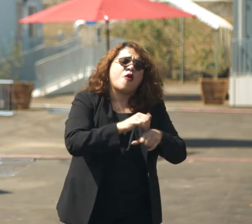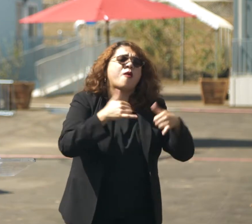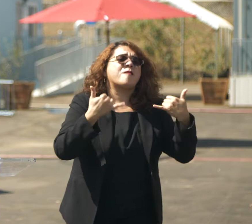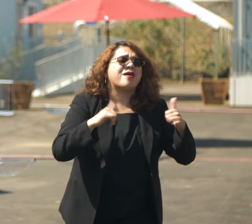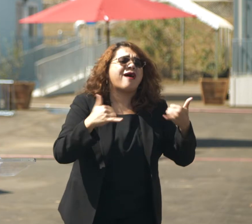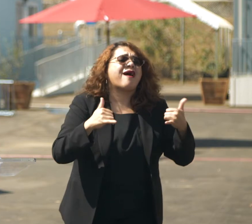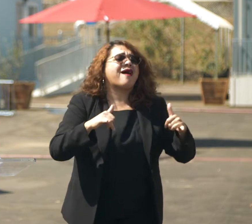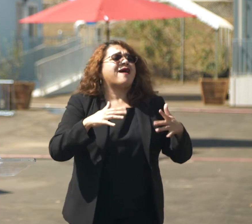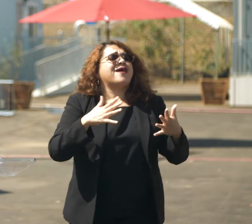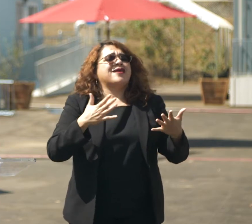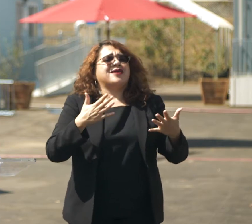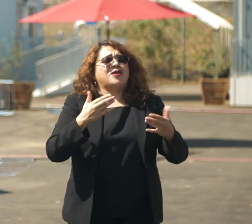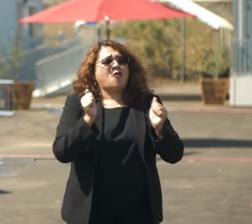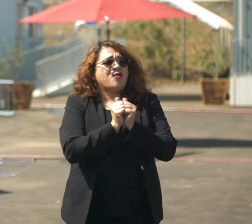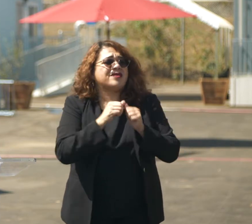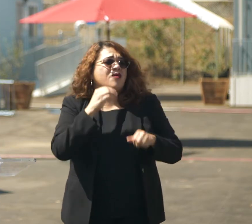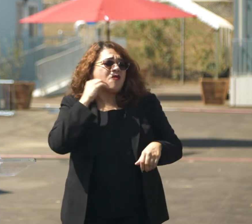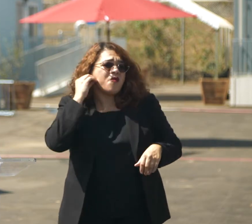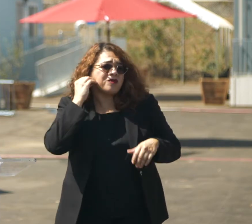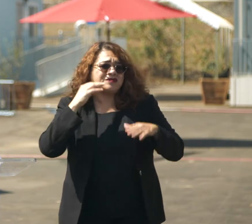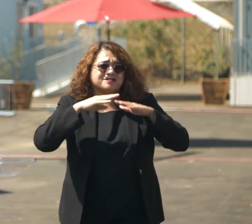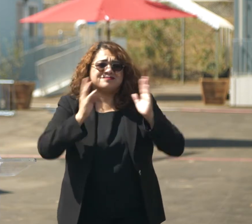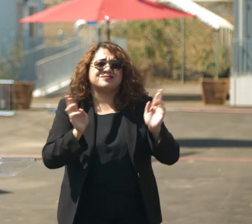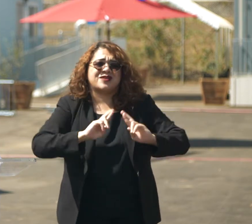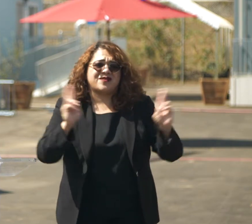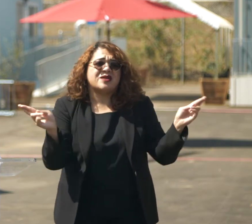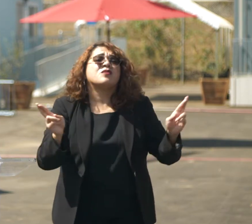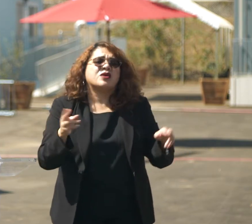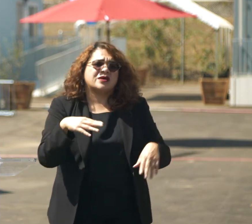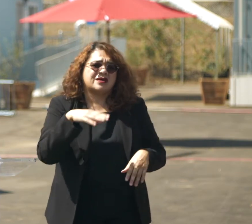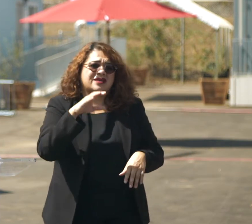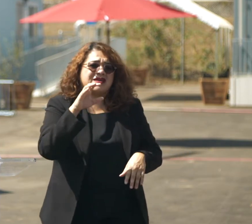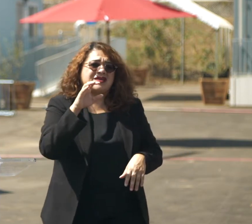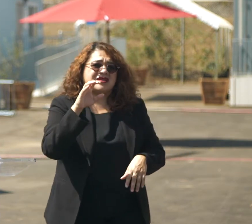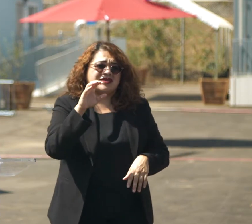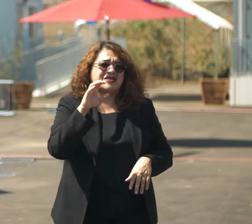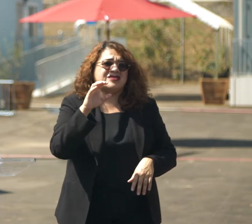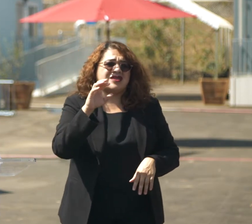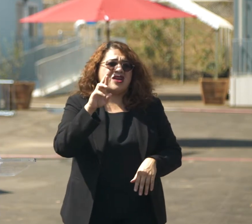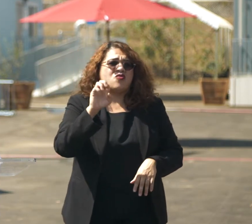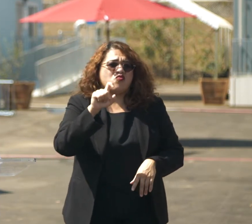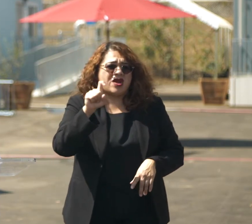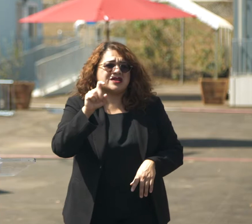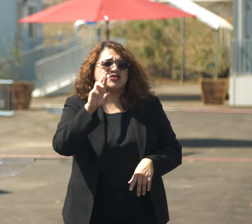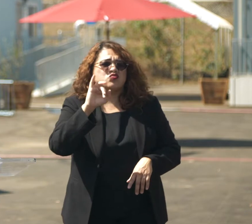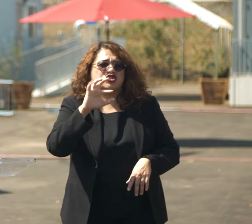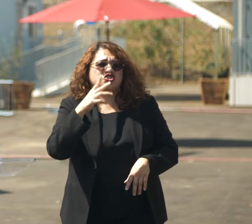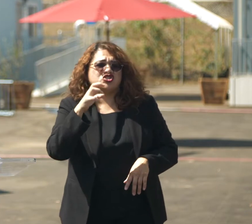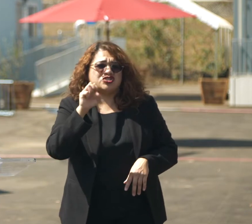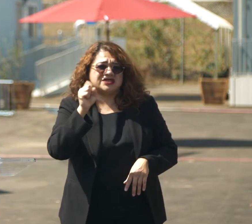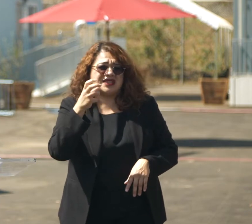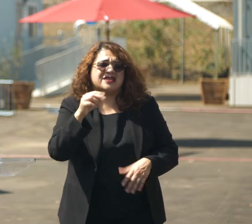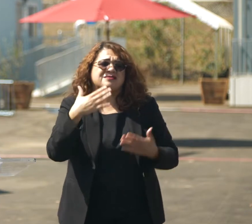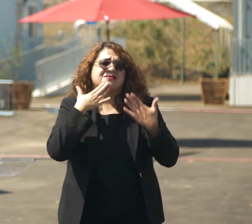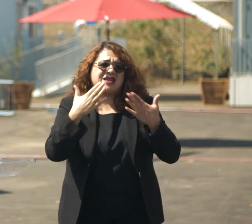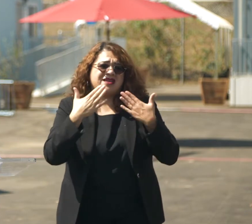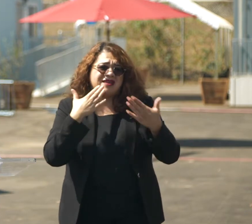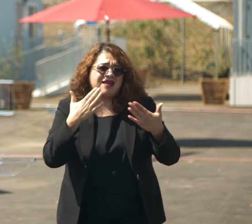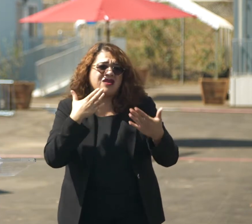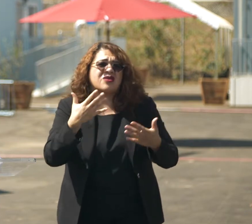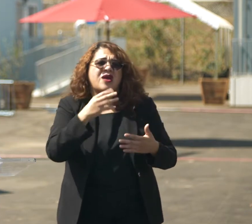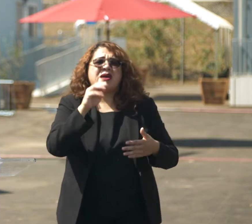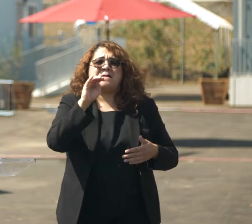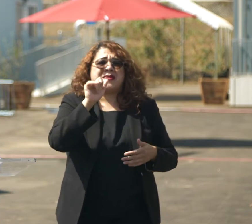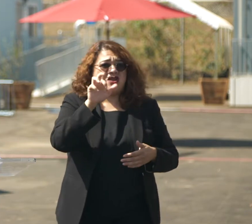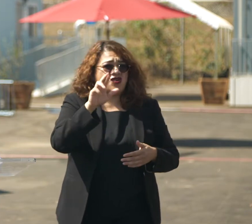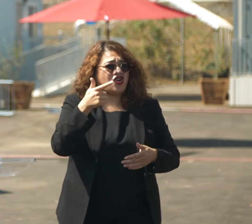his continuous efforts to better his district and for engaging the North Long Beach community in this project through a live event back in the fall